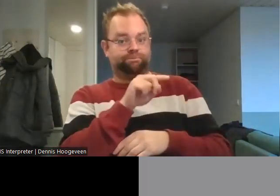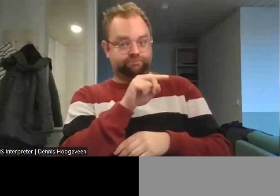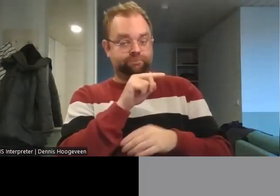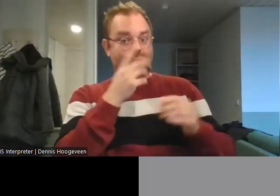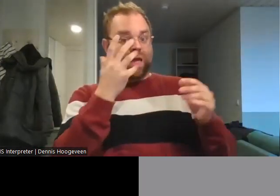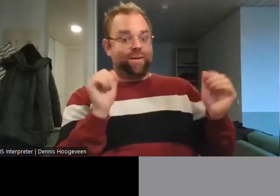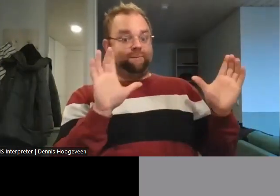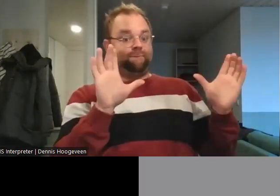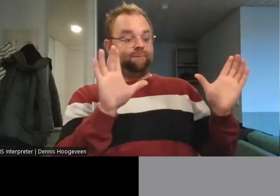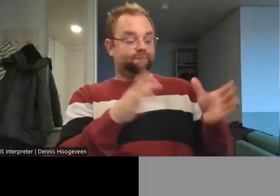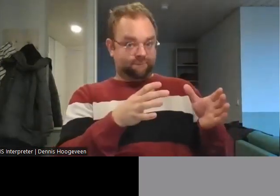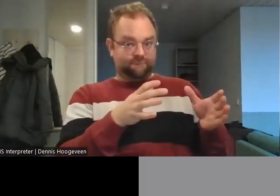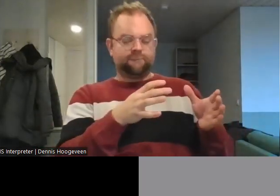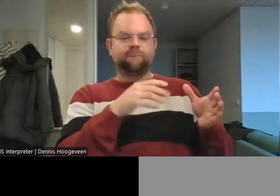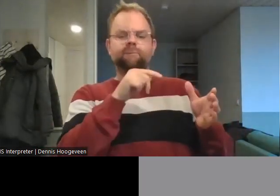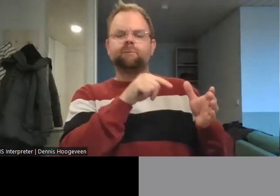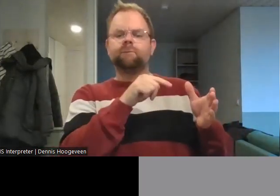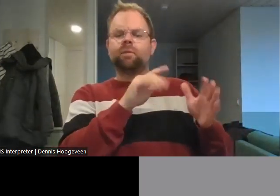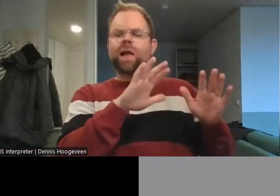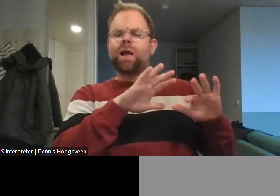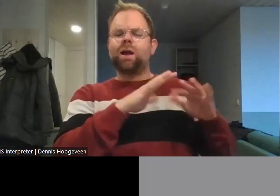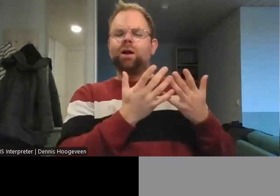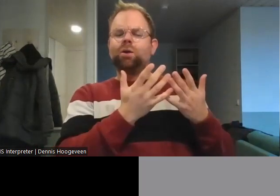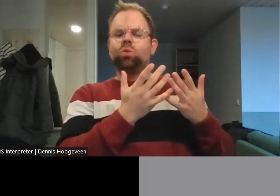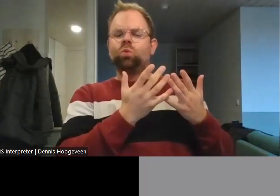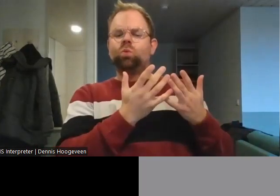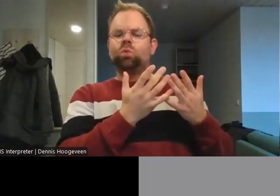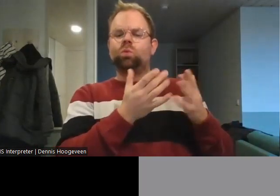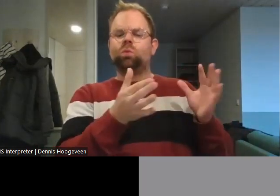make the pledge 4 years ago, right?